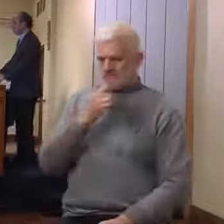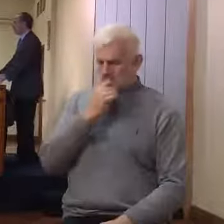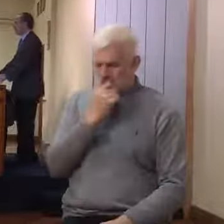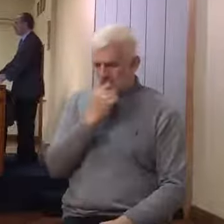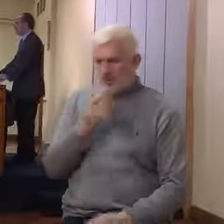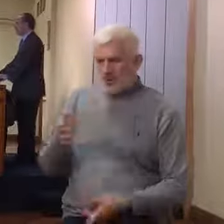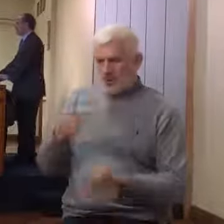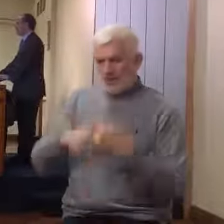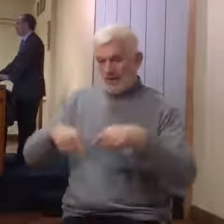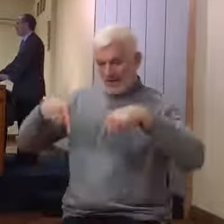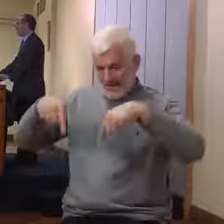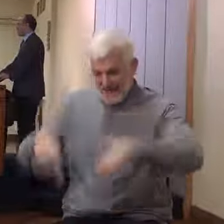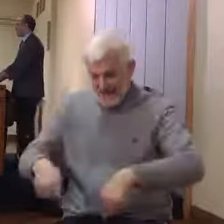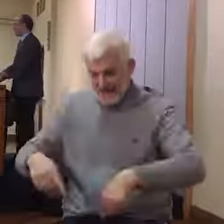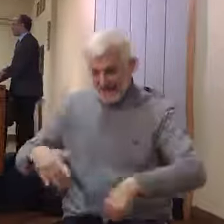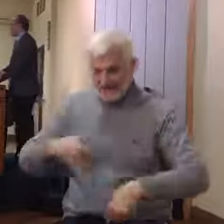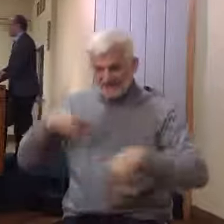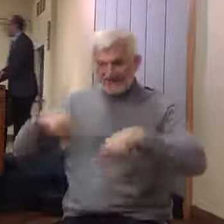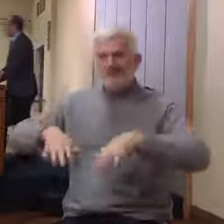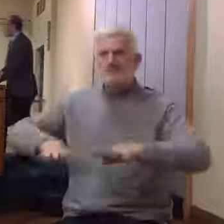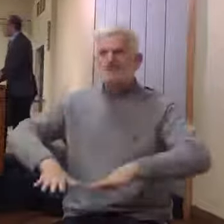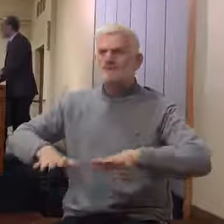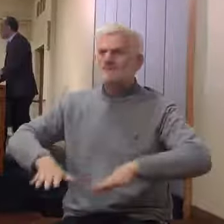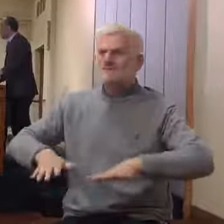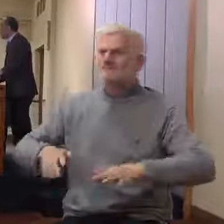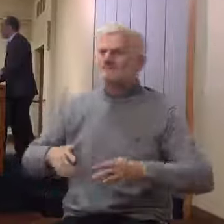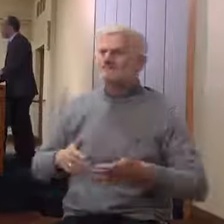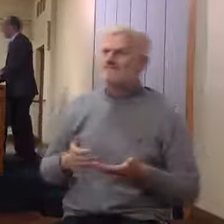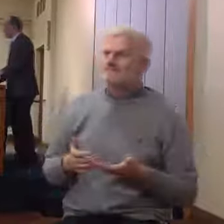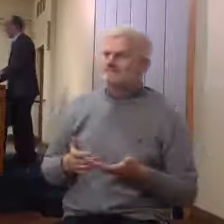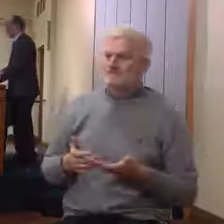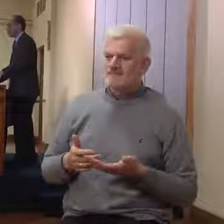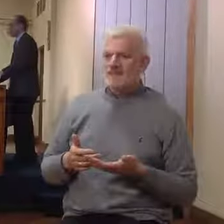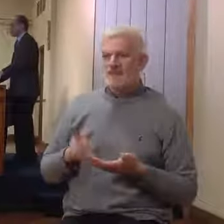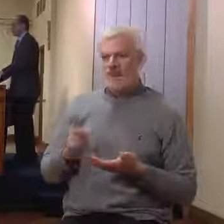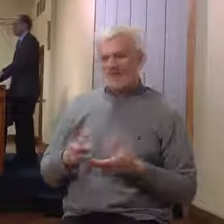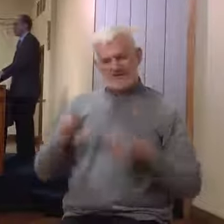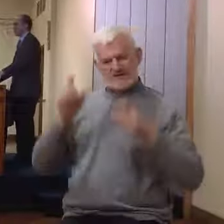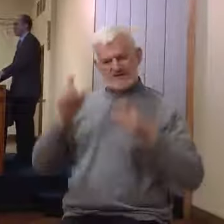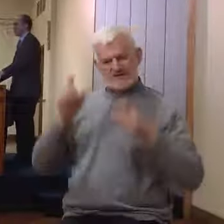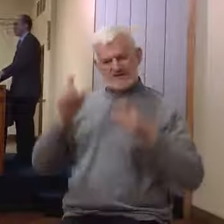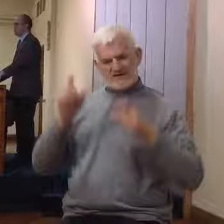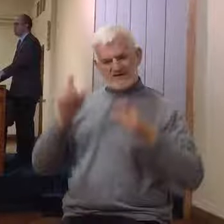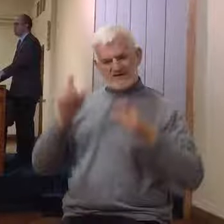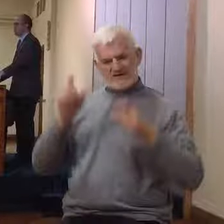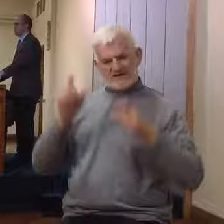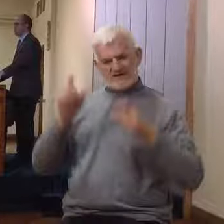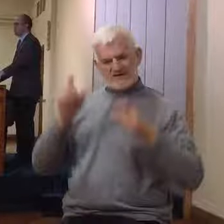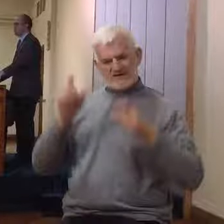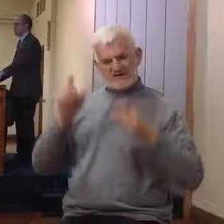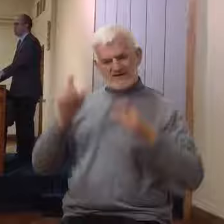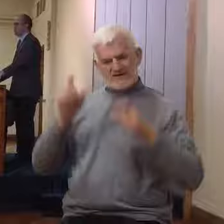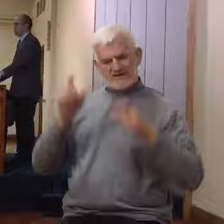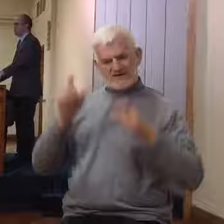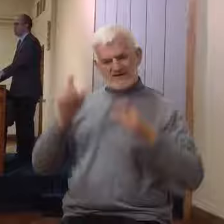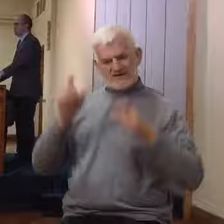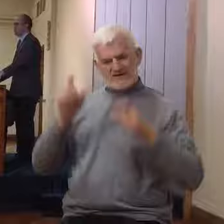in a nation, living in a country, being pilgrims, we spoke about that. Being